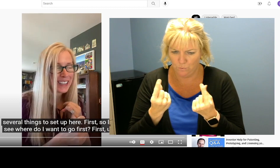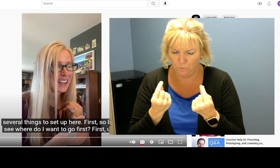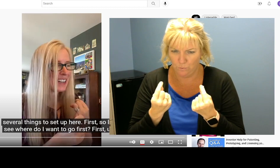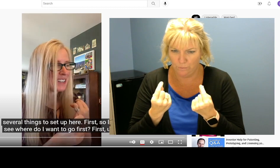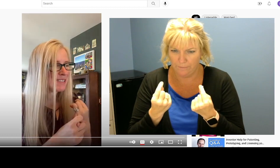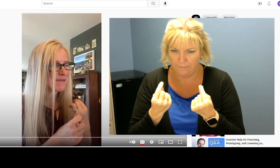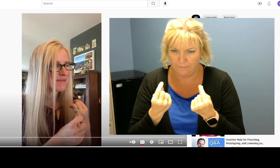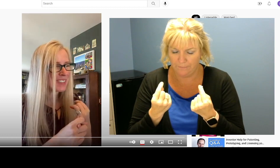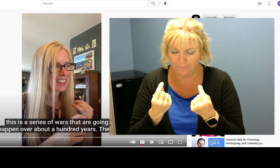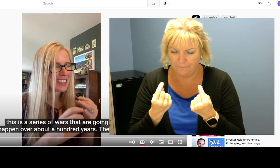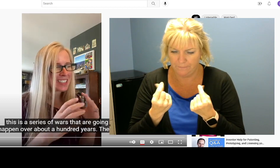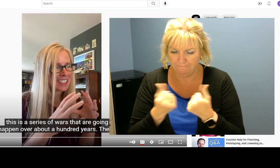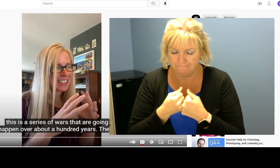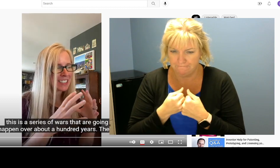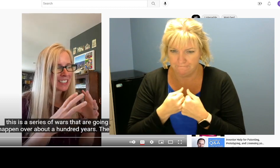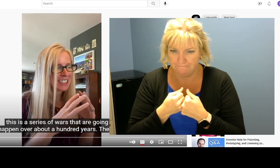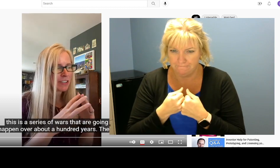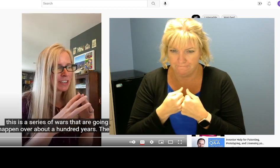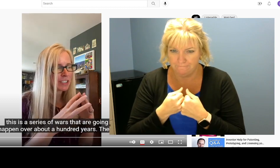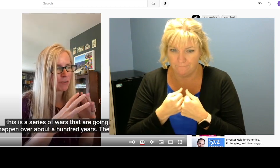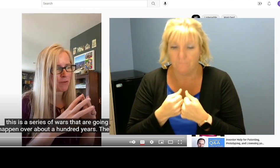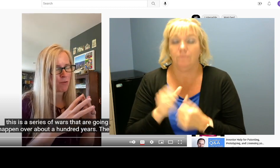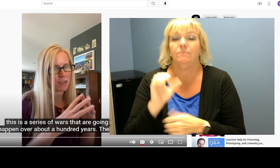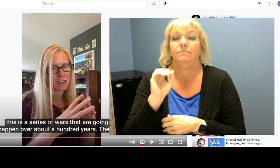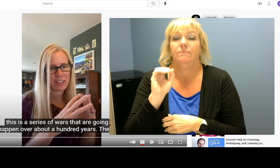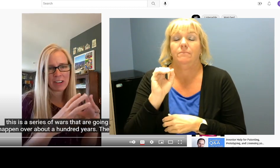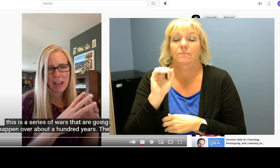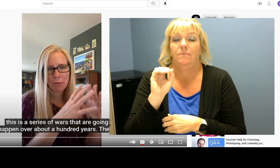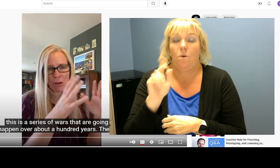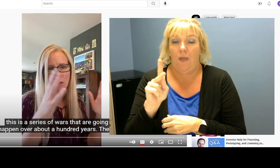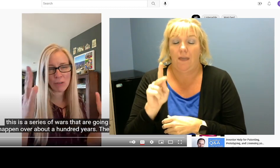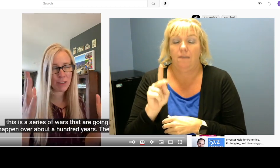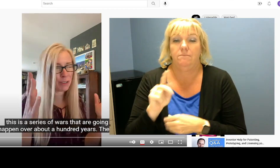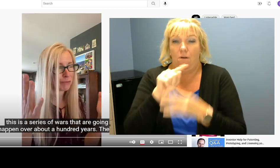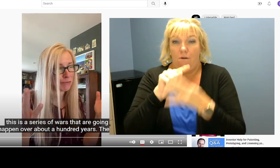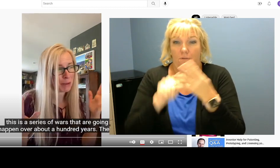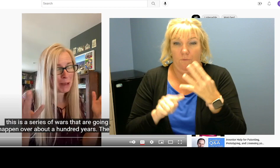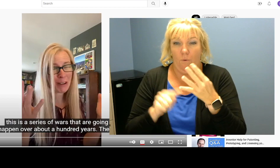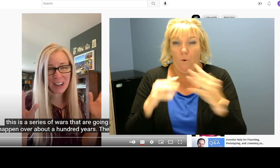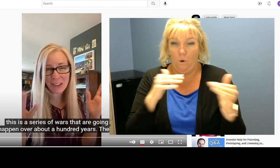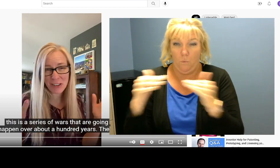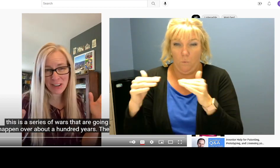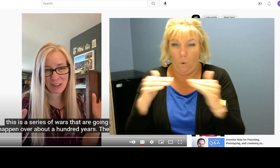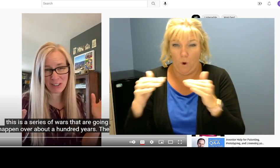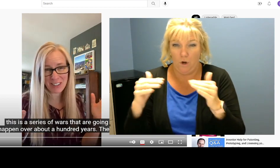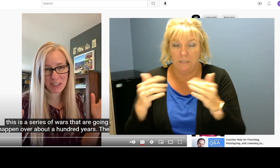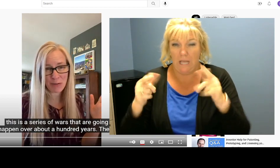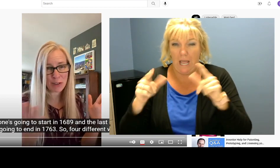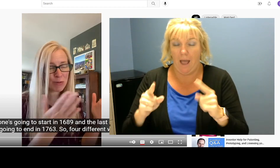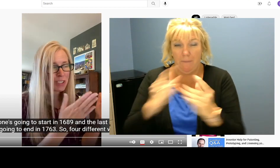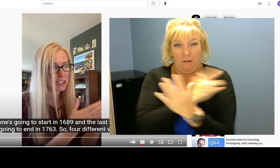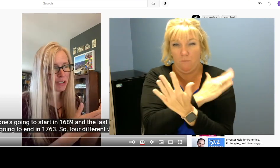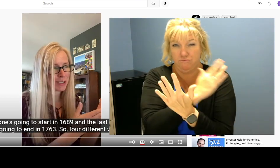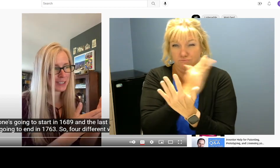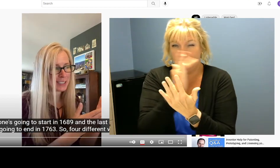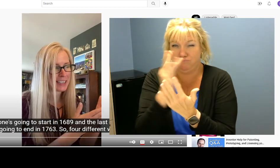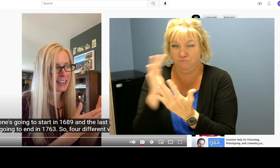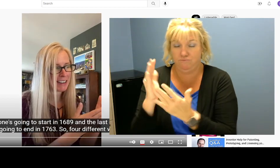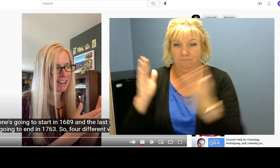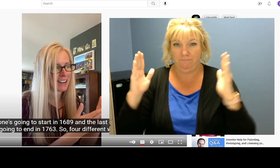First, this is a series of wars that are going to happen over about 100 years. The first one's going to